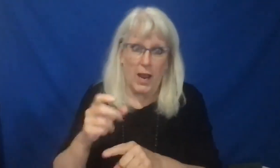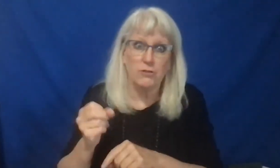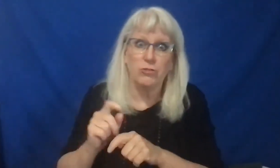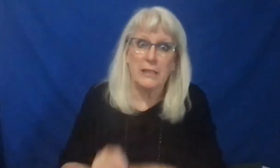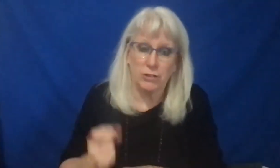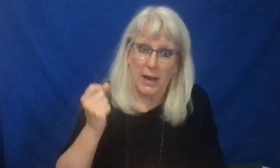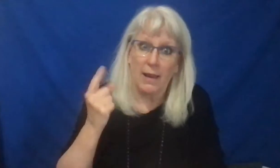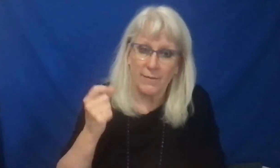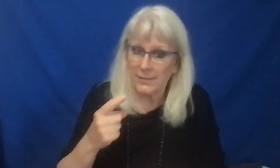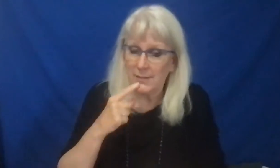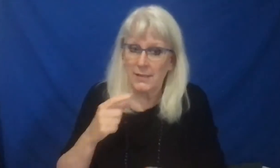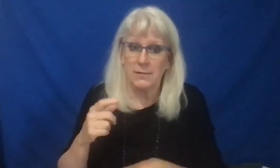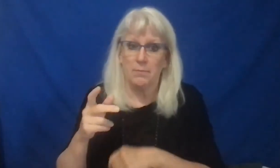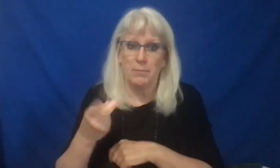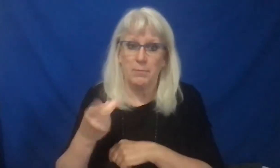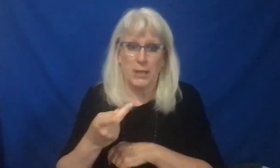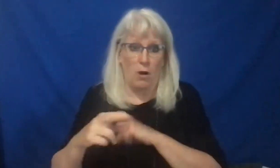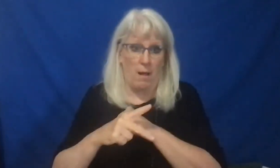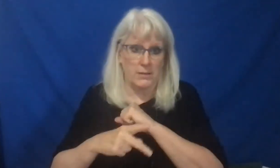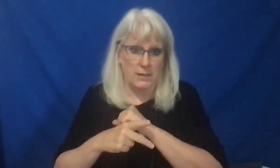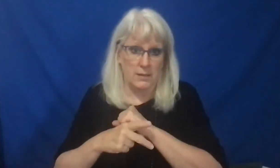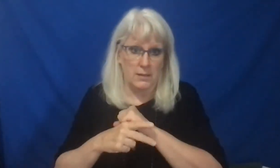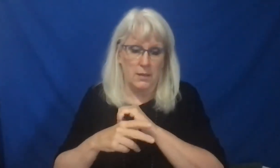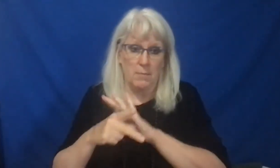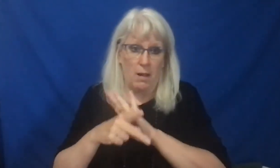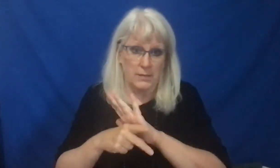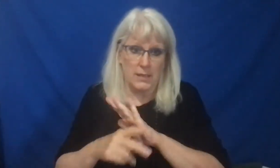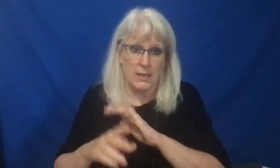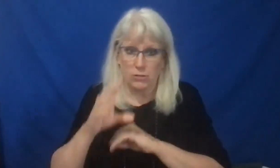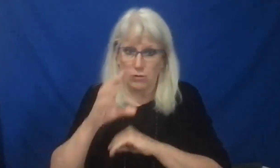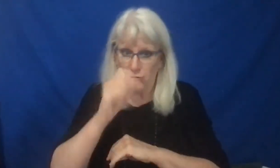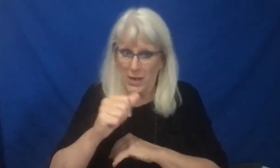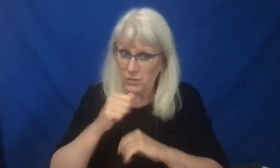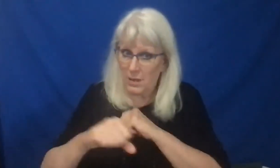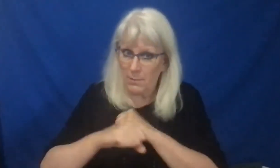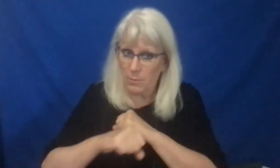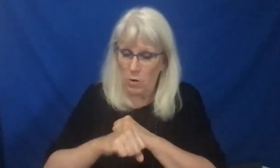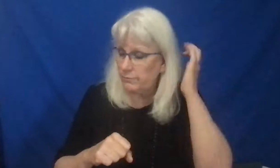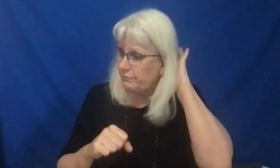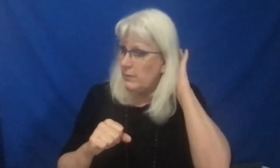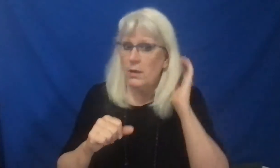our public relations policy is based on attraction rather than promotion. We need always maintain